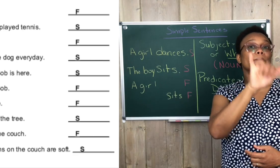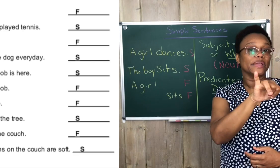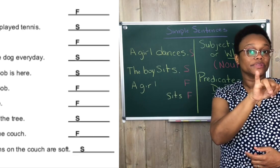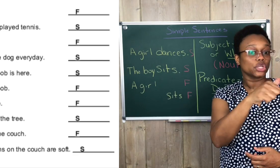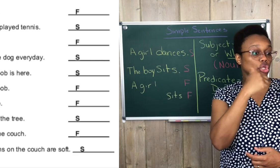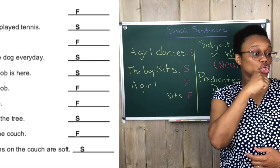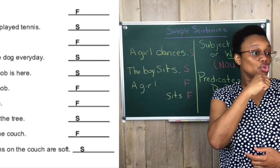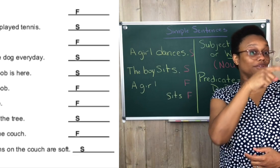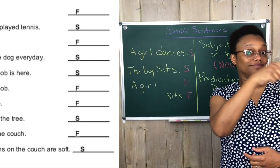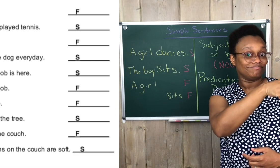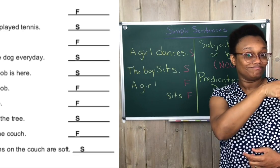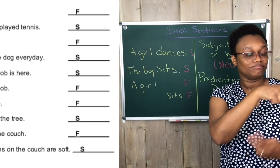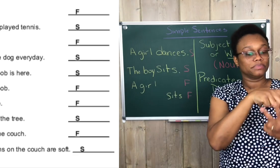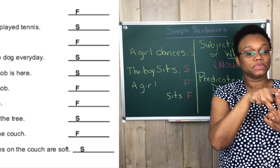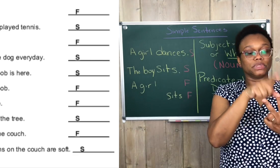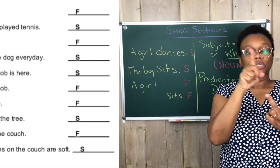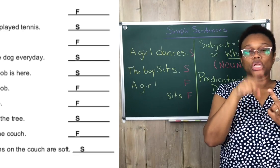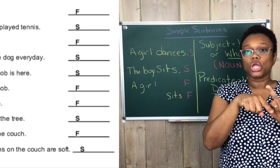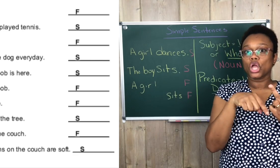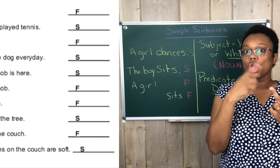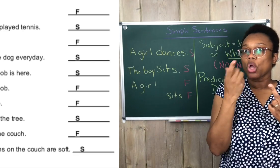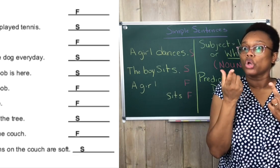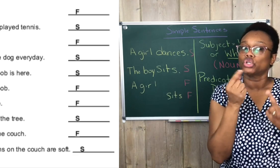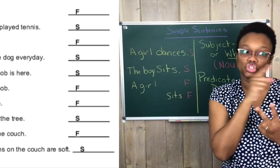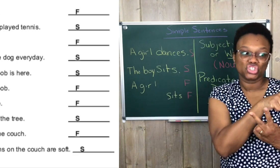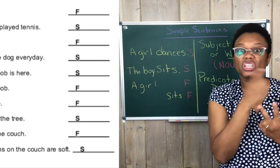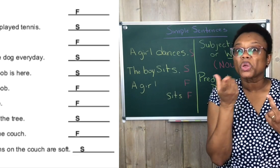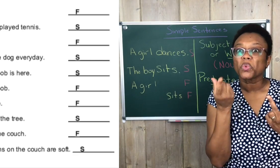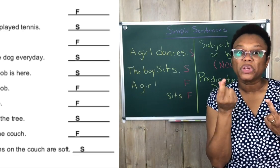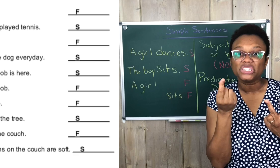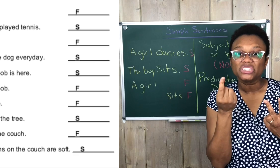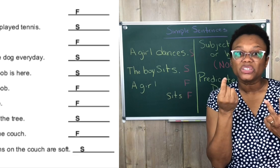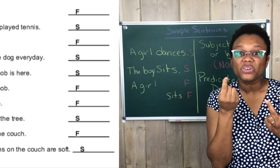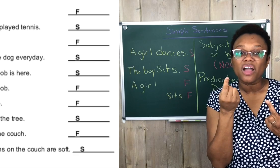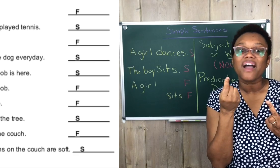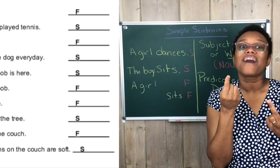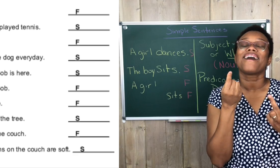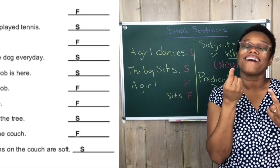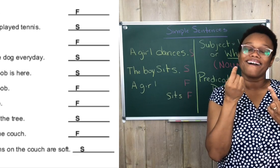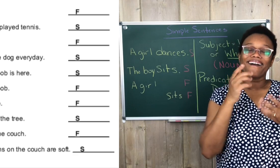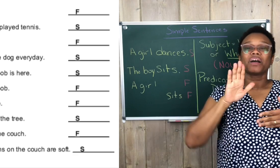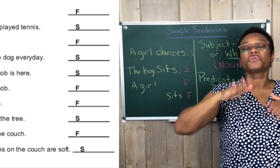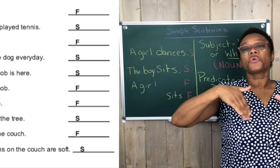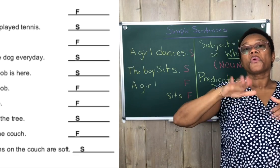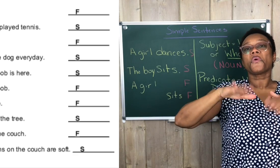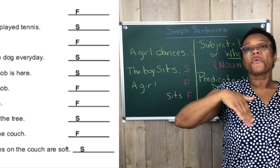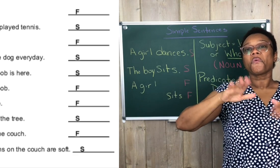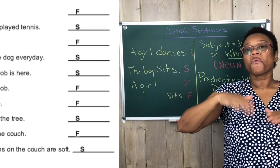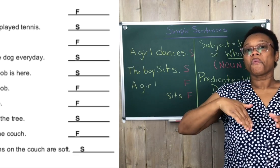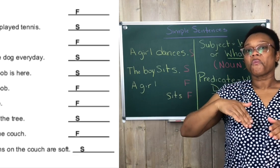Mary, the girl, and what is she doing? She's walking the